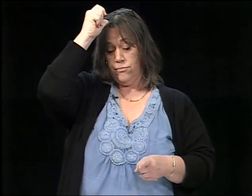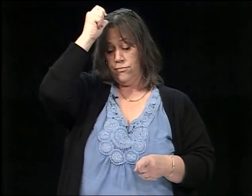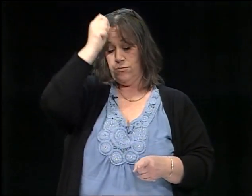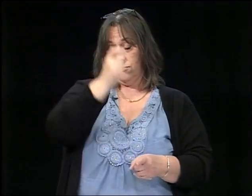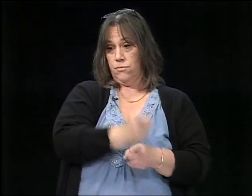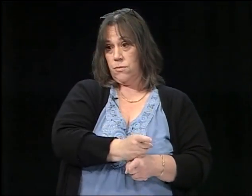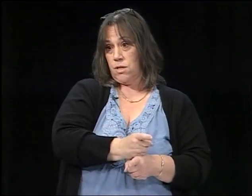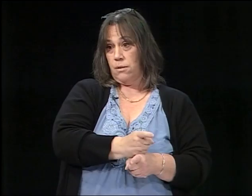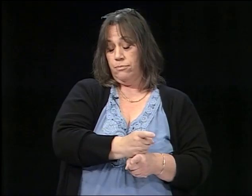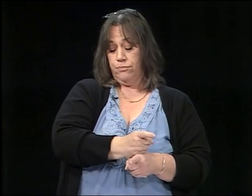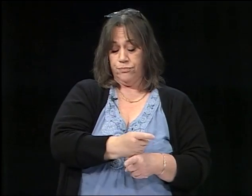Same.